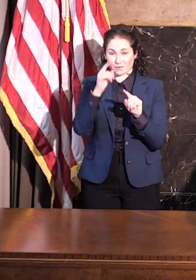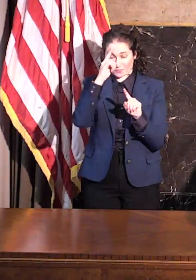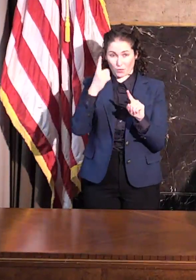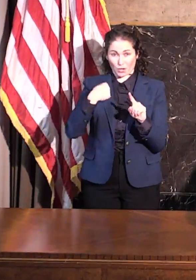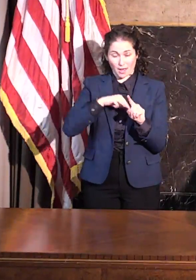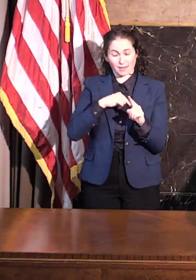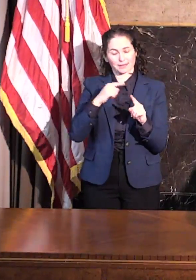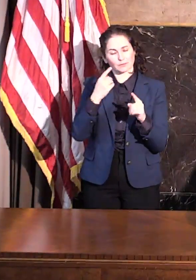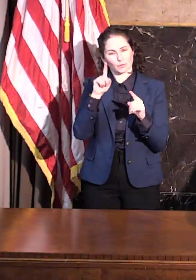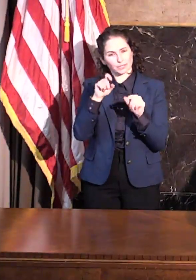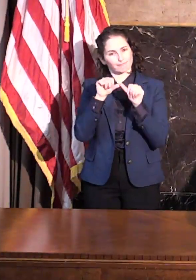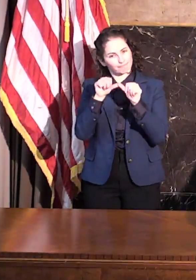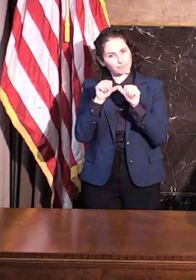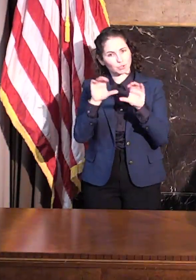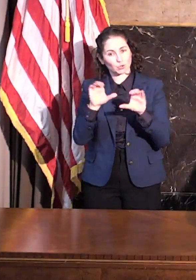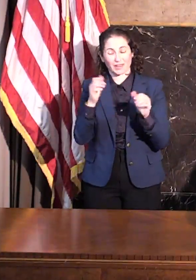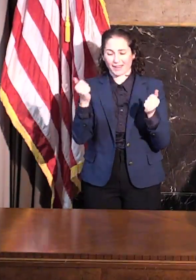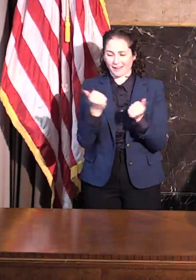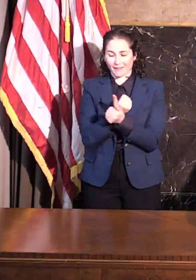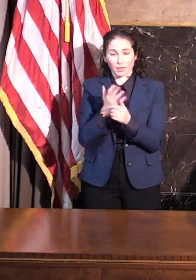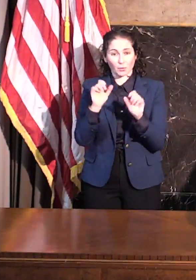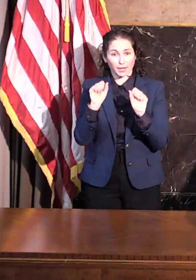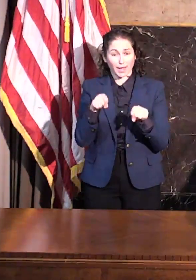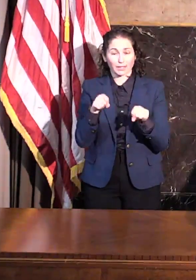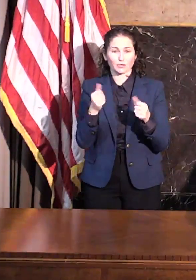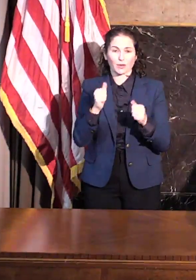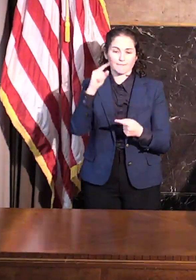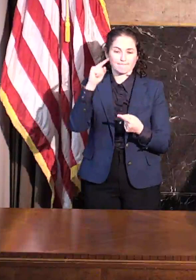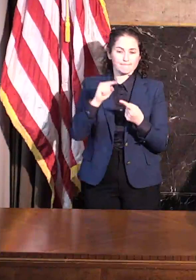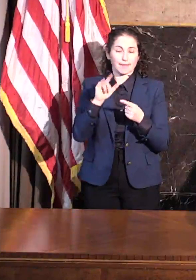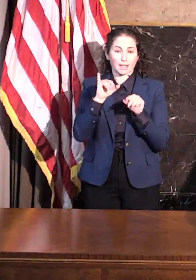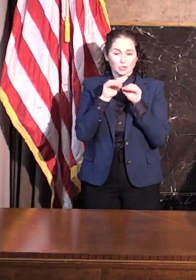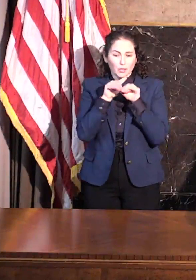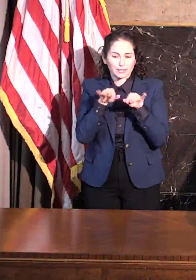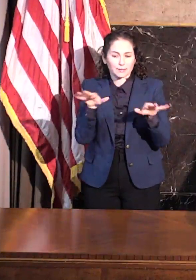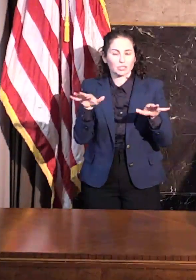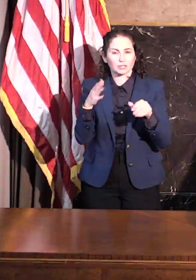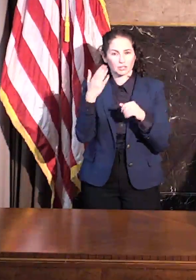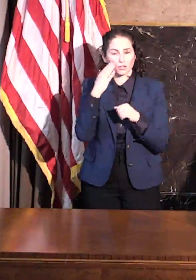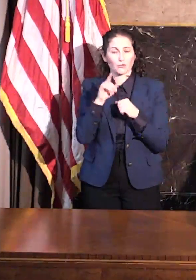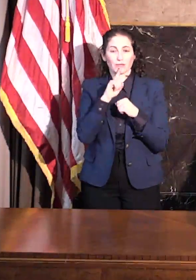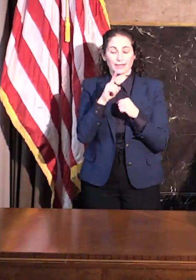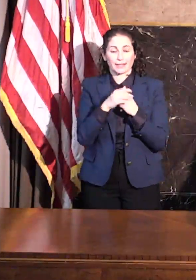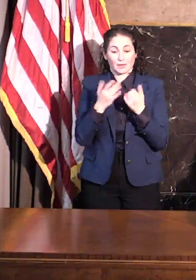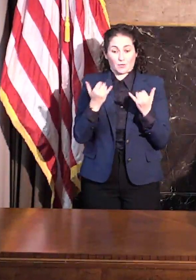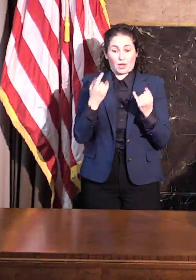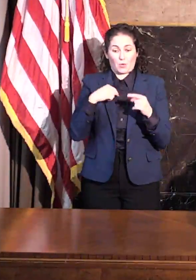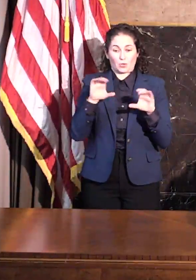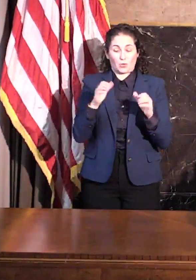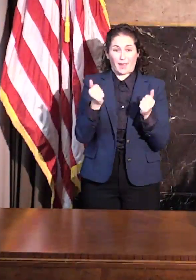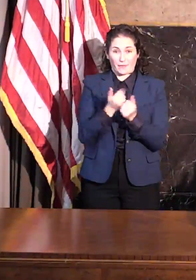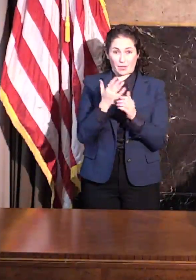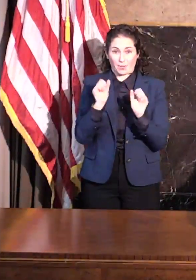now, this pandemic has a mind of its own. This virus does, and